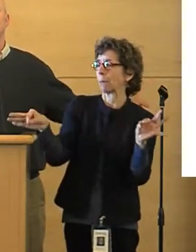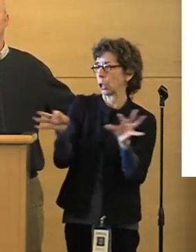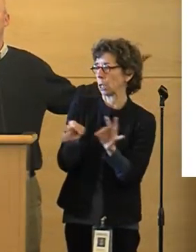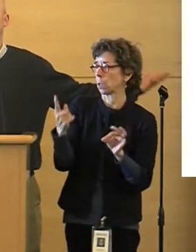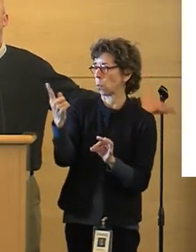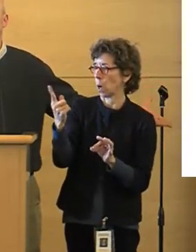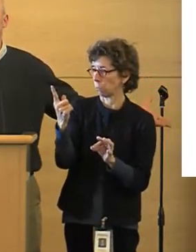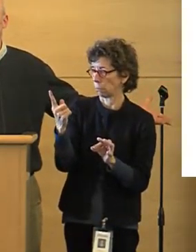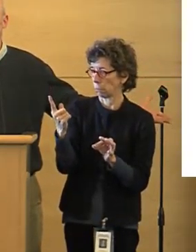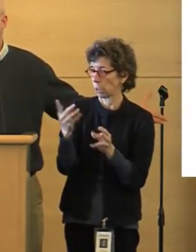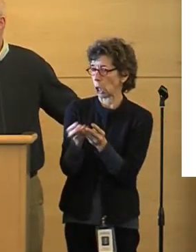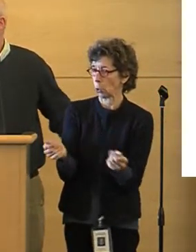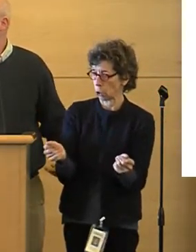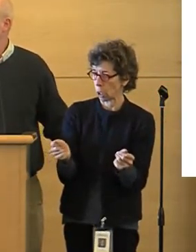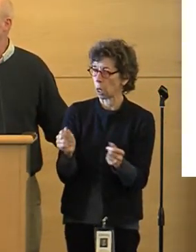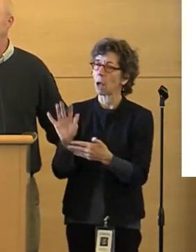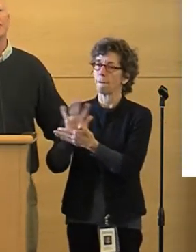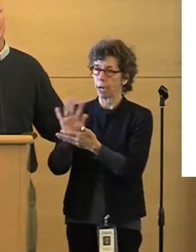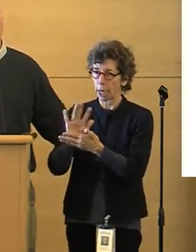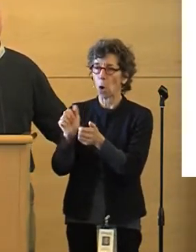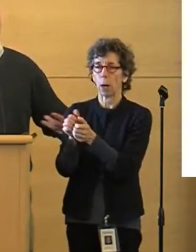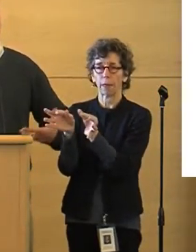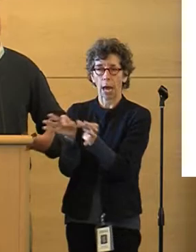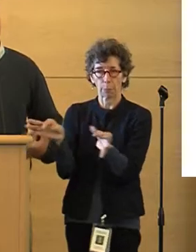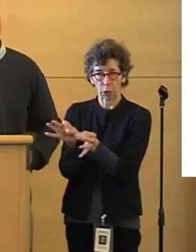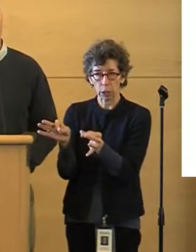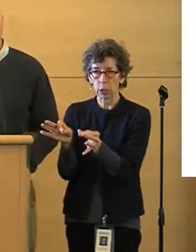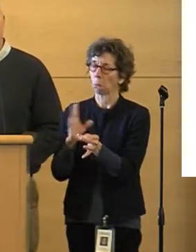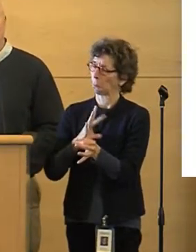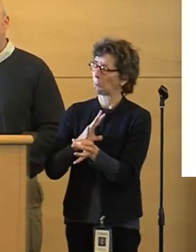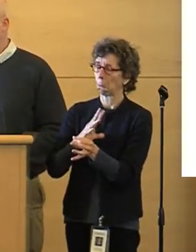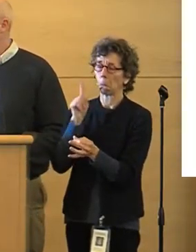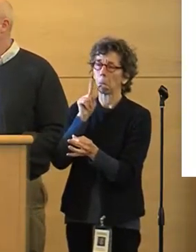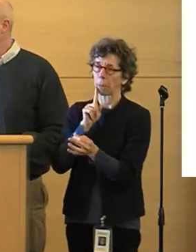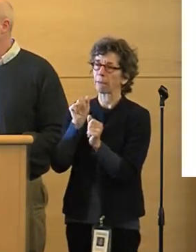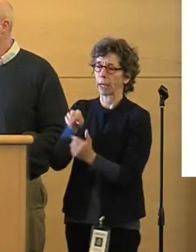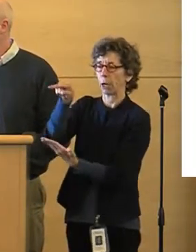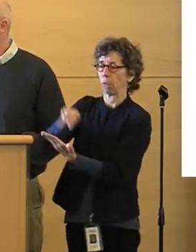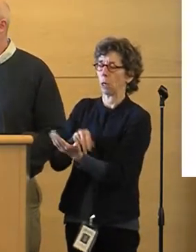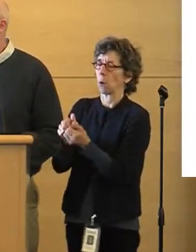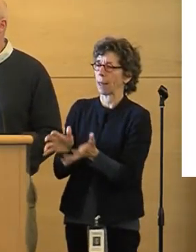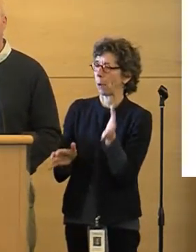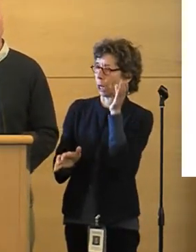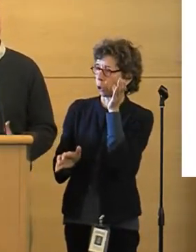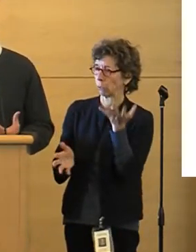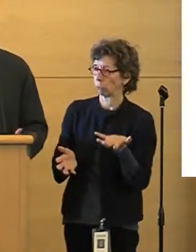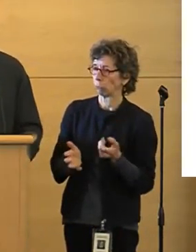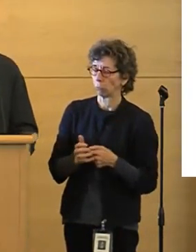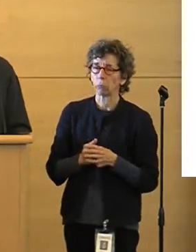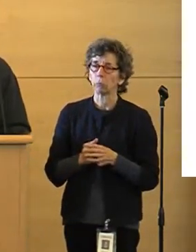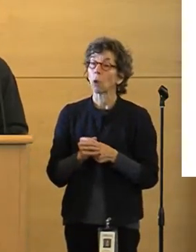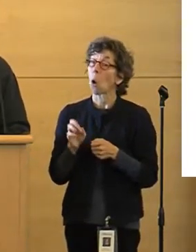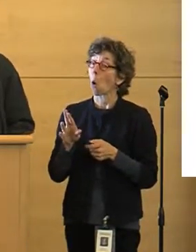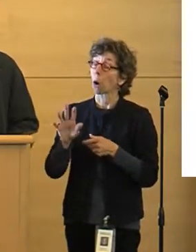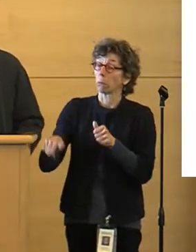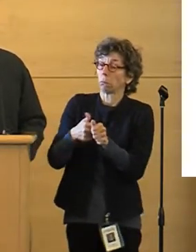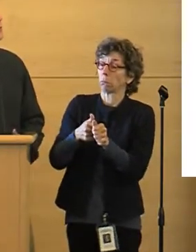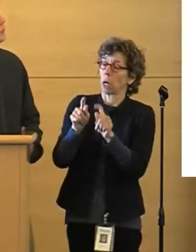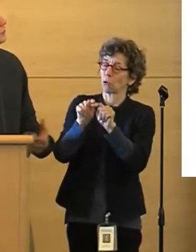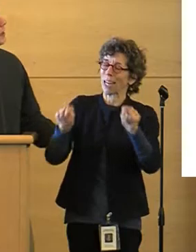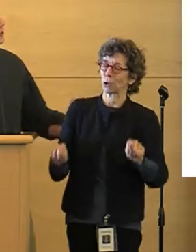if I can't hear this, then how can it be adapted so that I can access